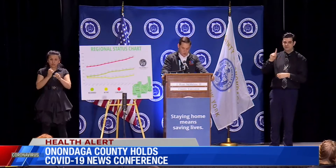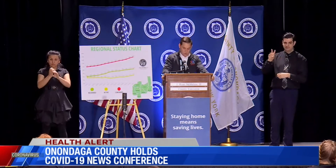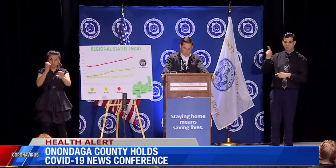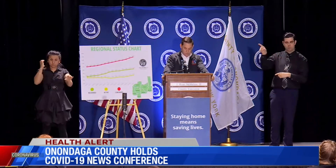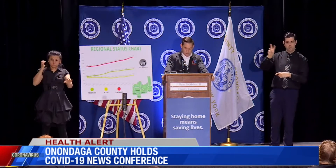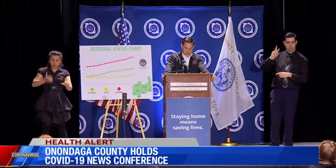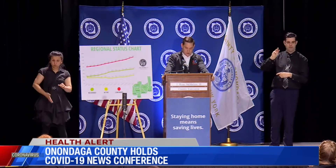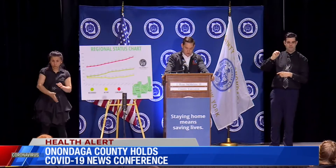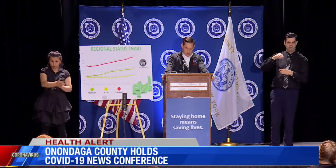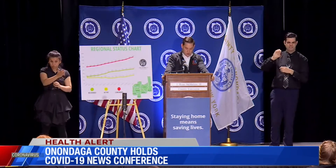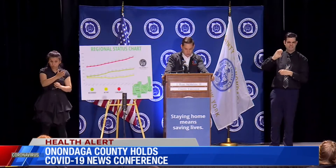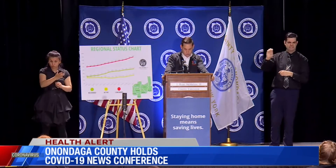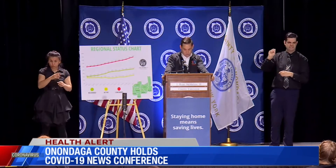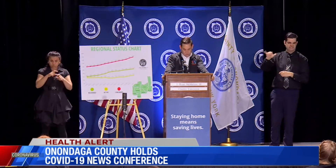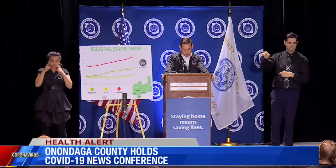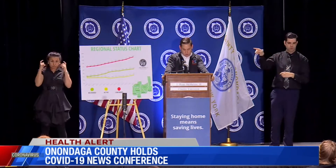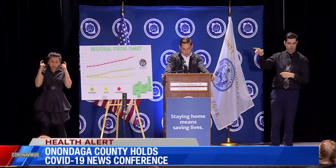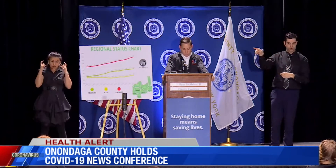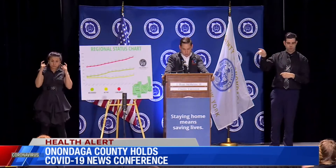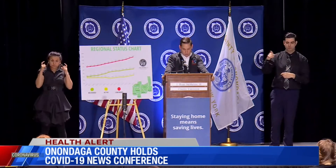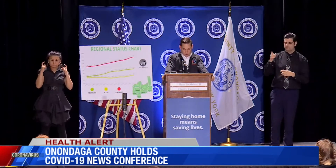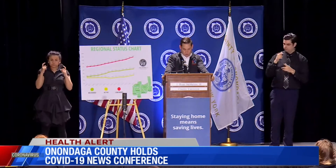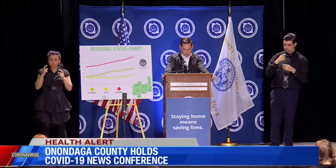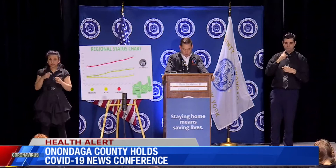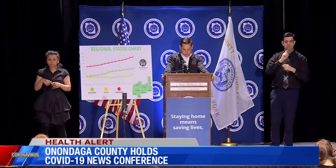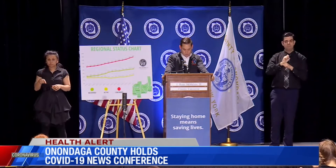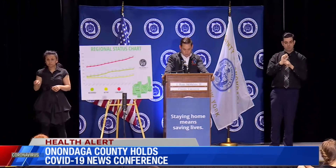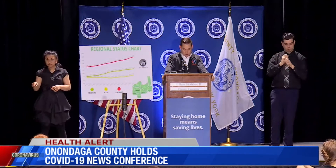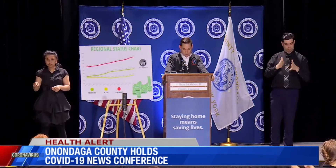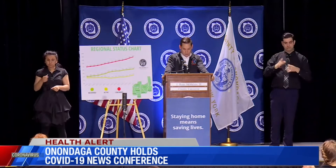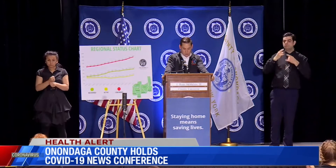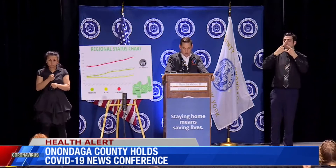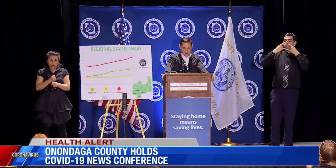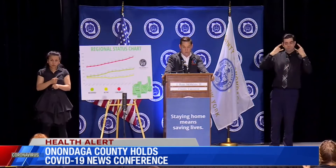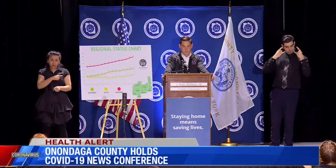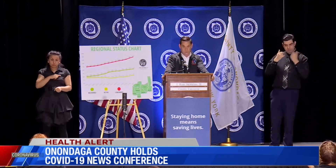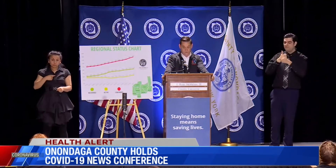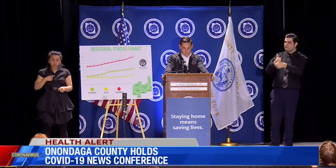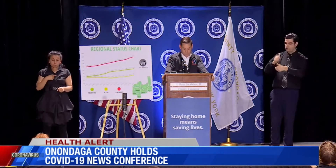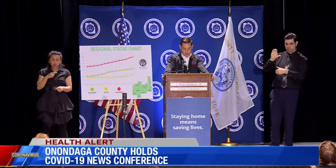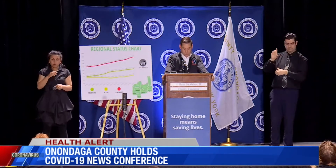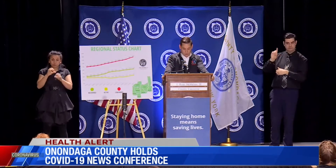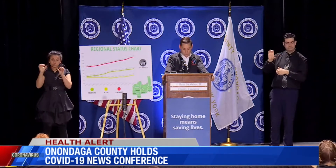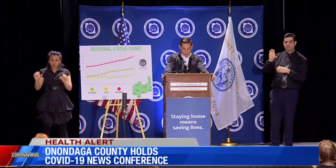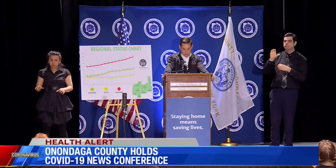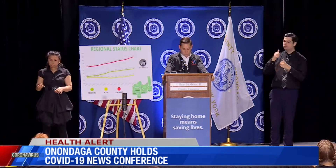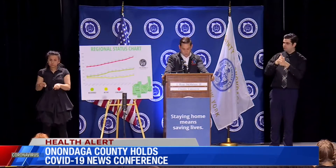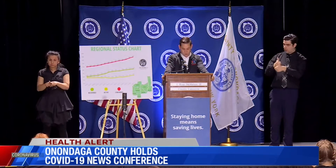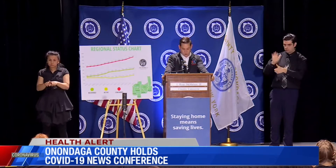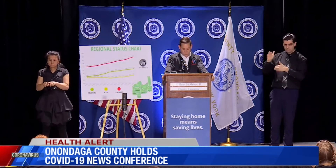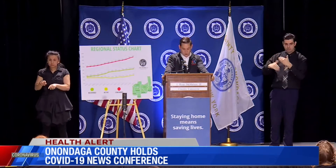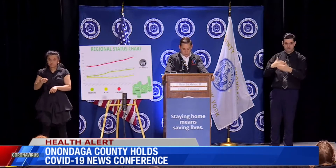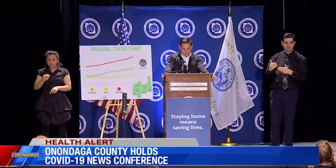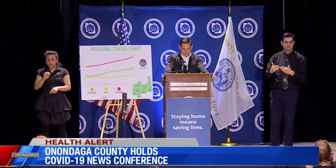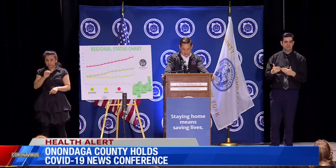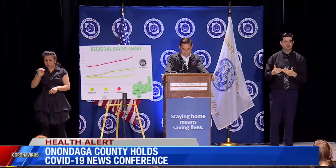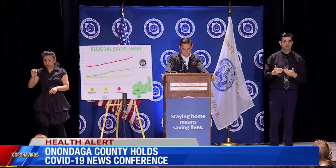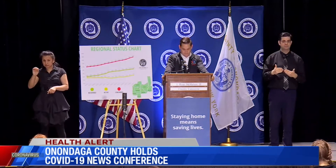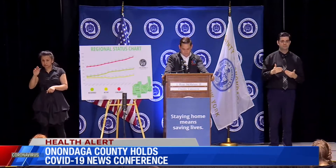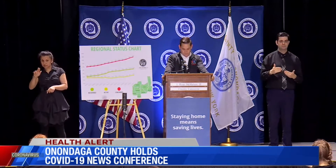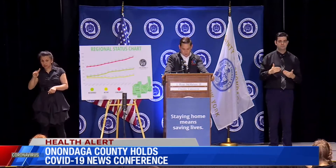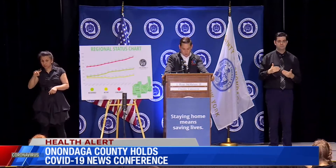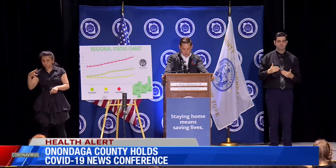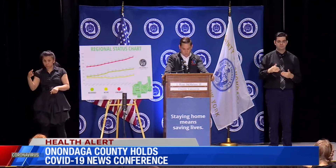Basil Row in East Syracuse. The employee worked on April 20th, the 21st, the